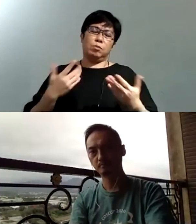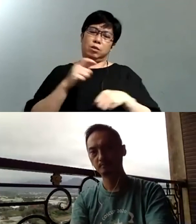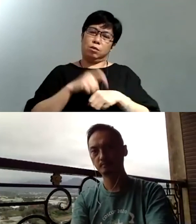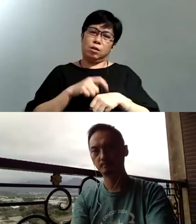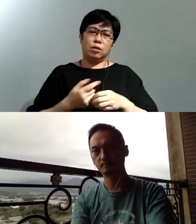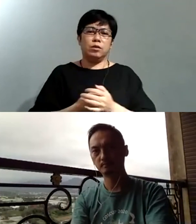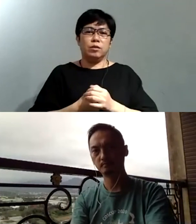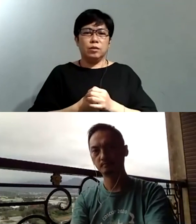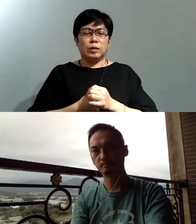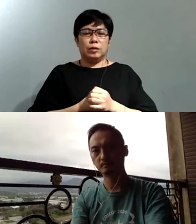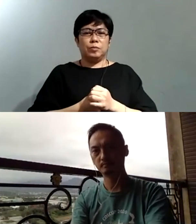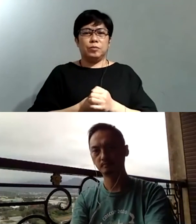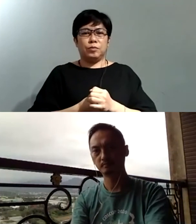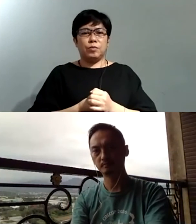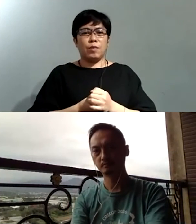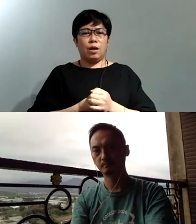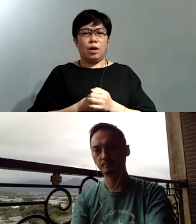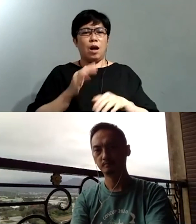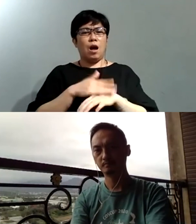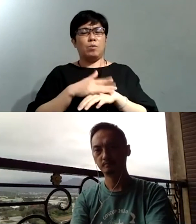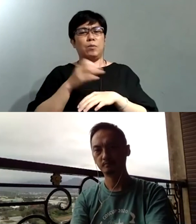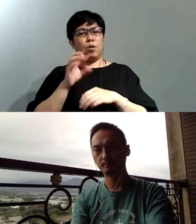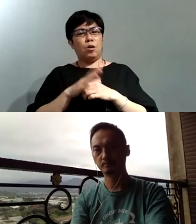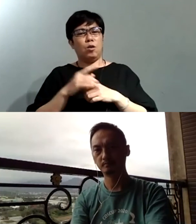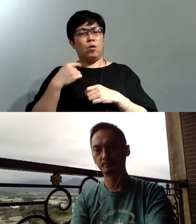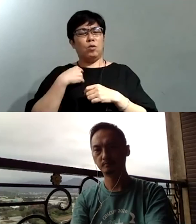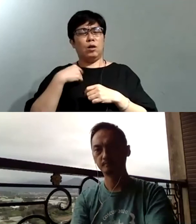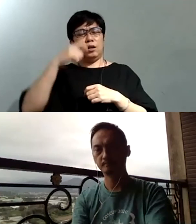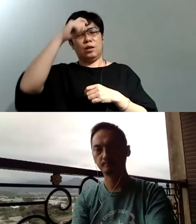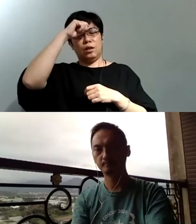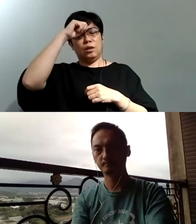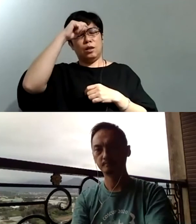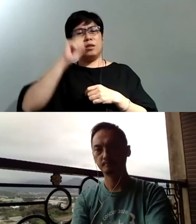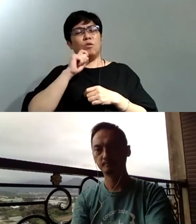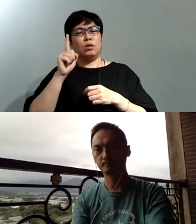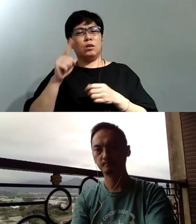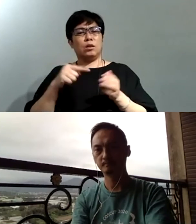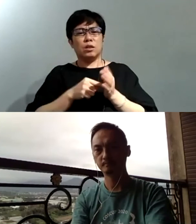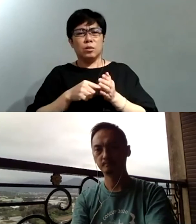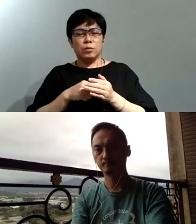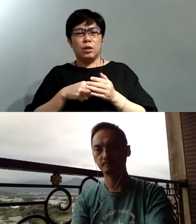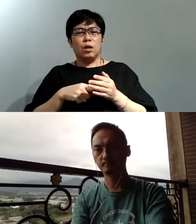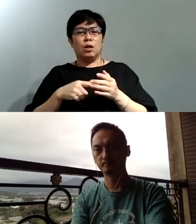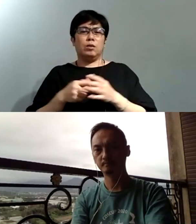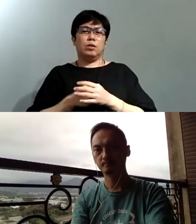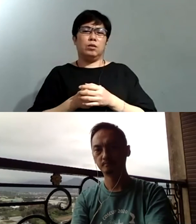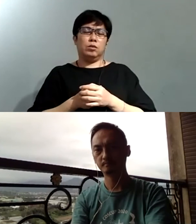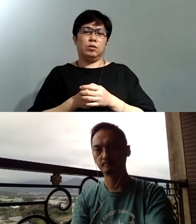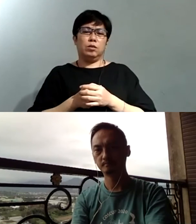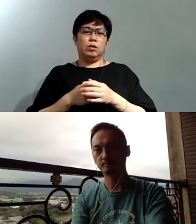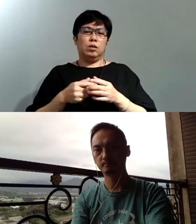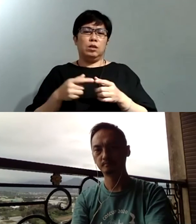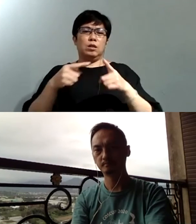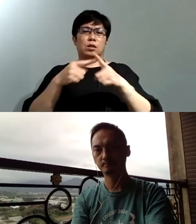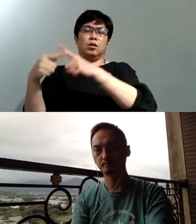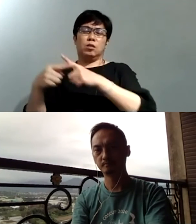you were talking that I remembered, that the visibility, public opinion, you say public opinion matters to everybody, no matter